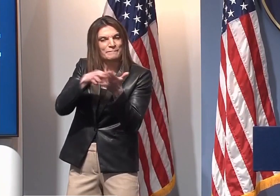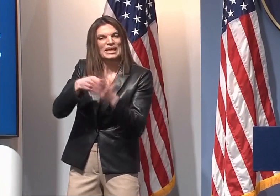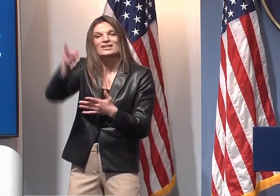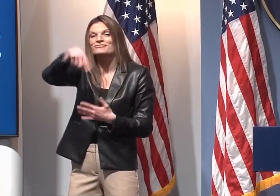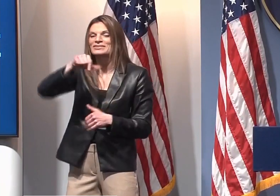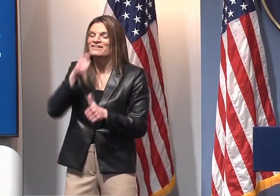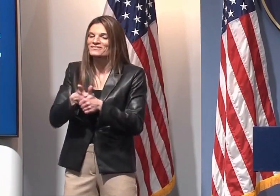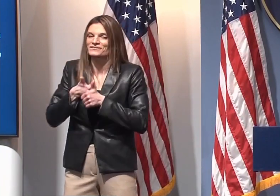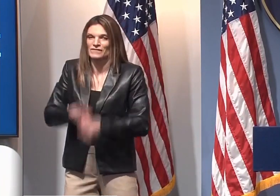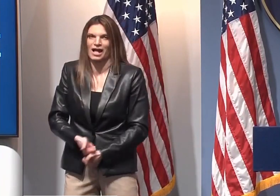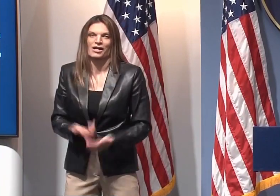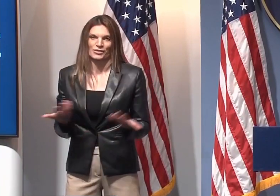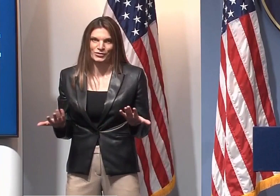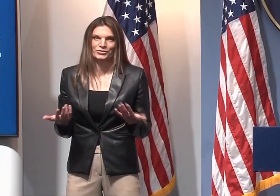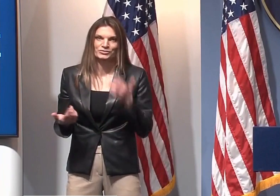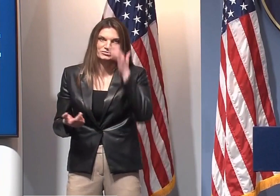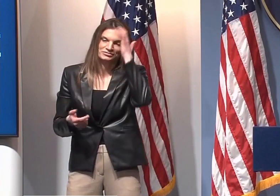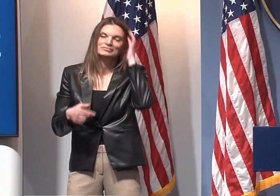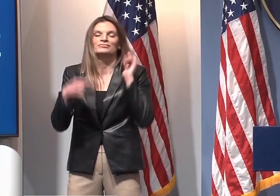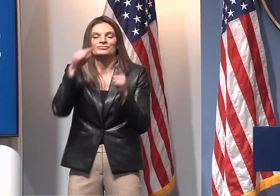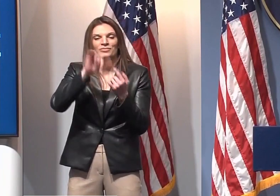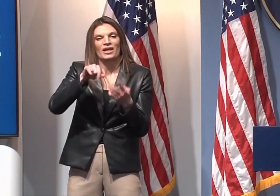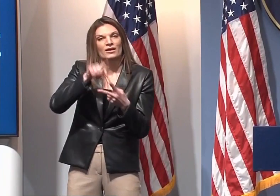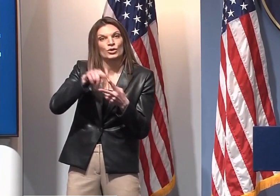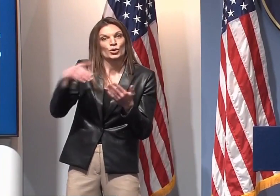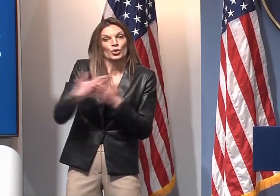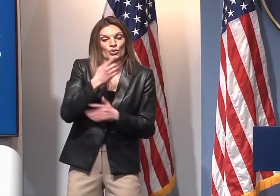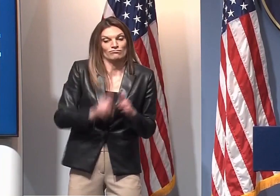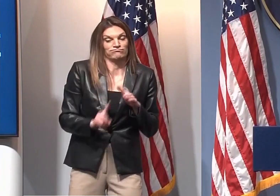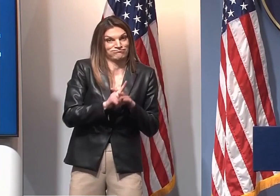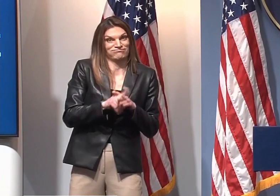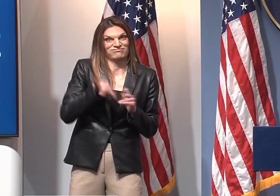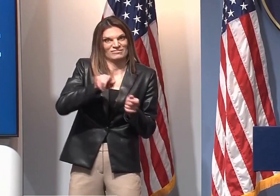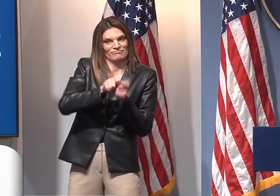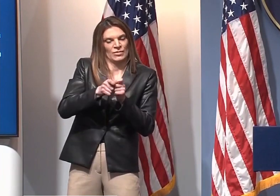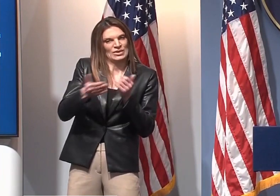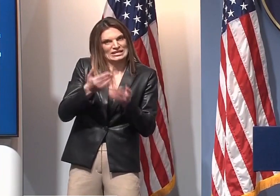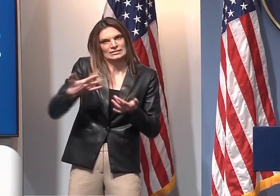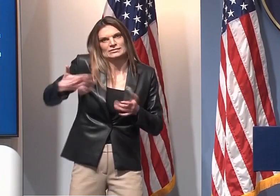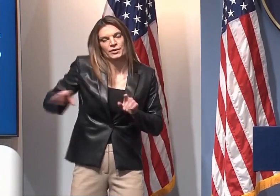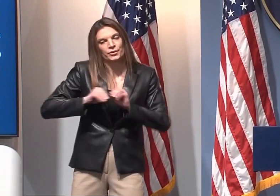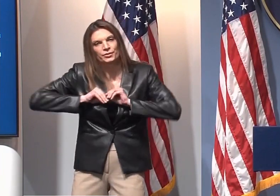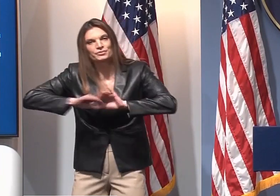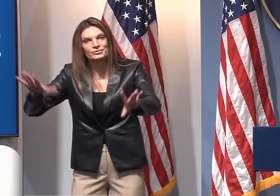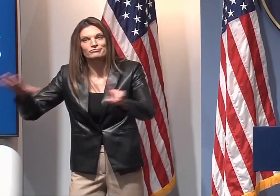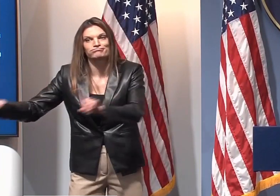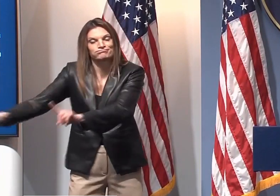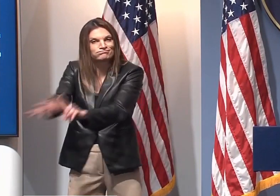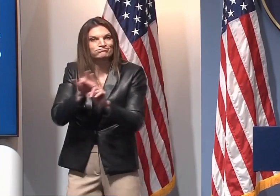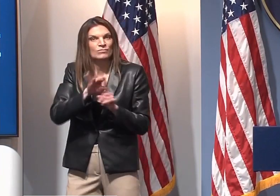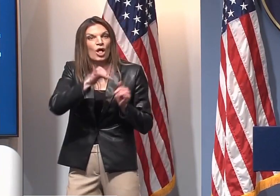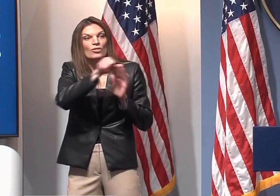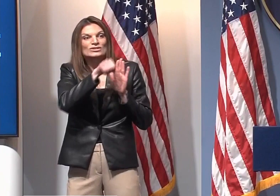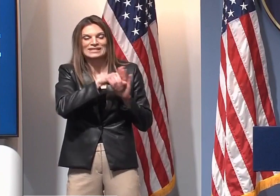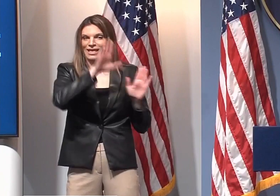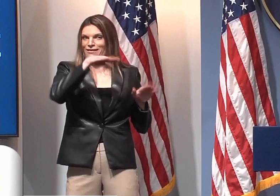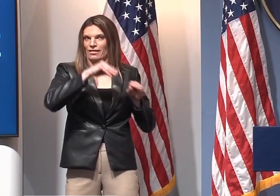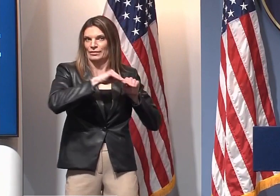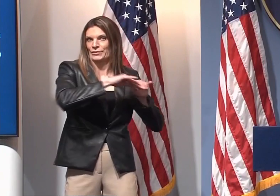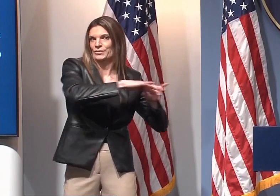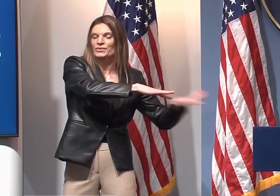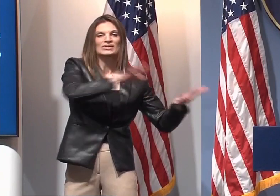have combining issues. We have variants that are very present here in Michigan in greater numbers than other states are seeing. We